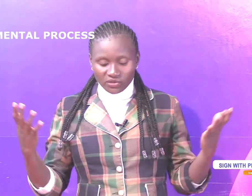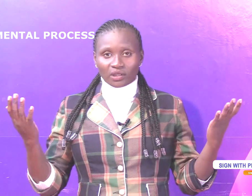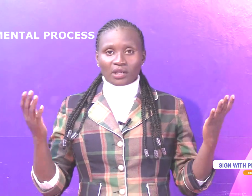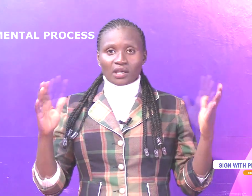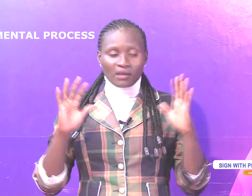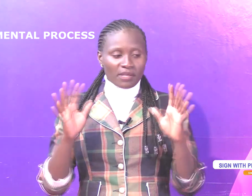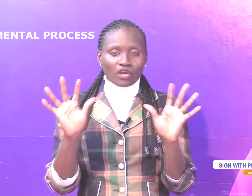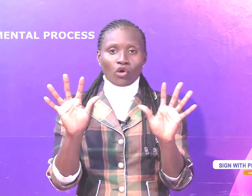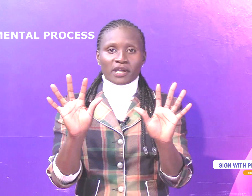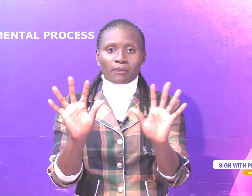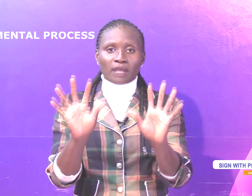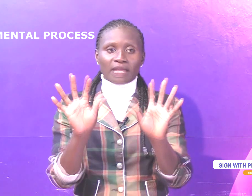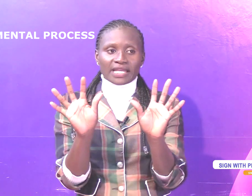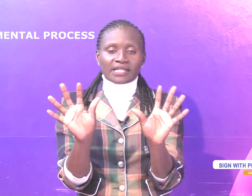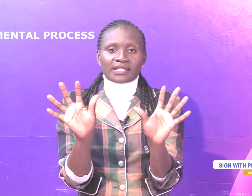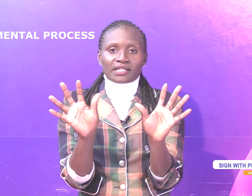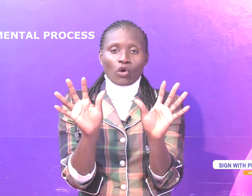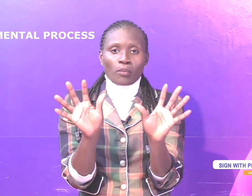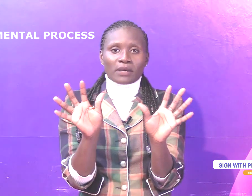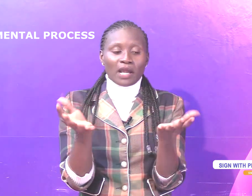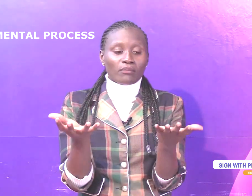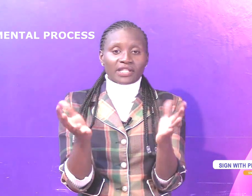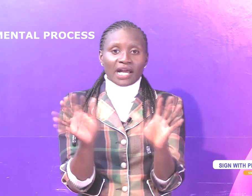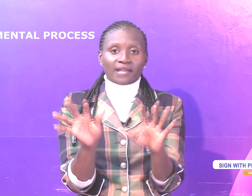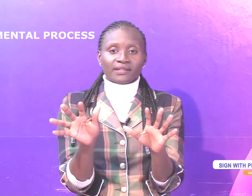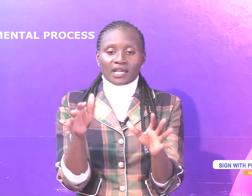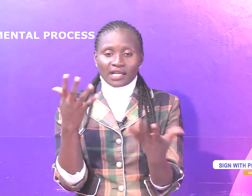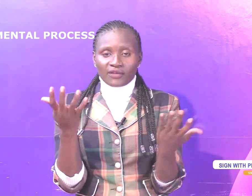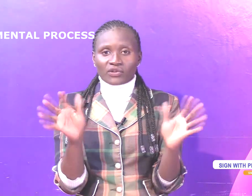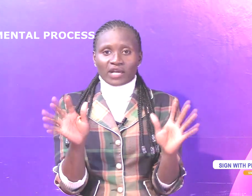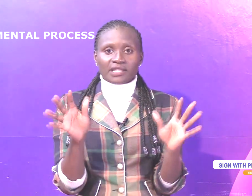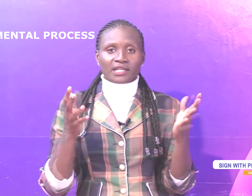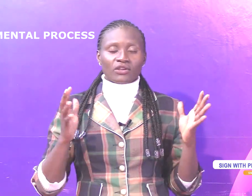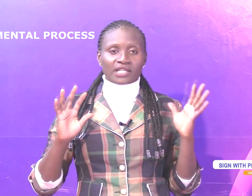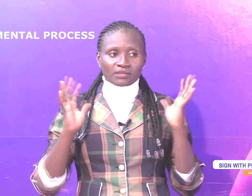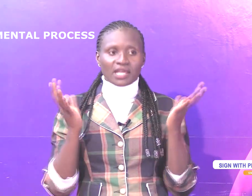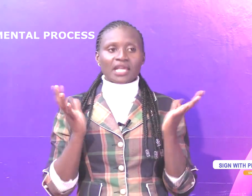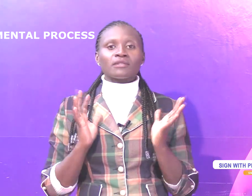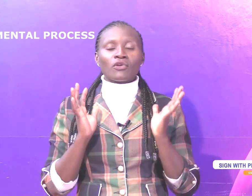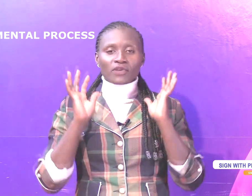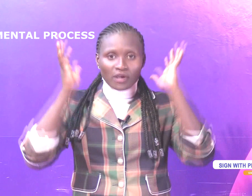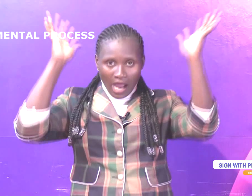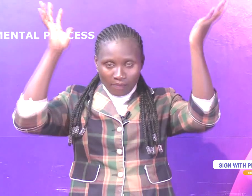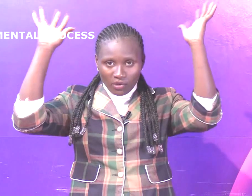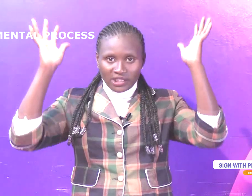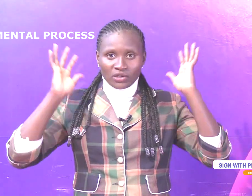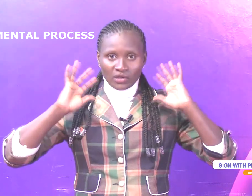you're making open palm like this. This is open palm, both hands, left or right. So you're just making it moving upward, upward.